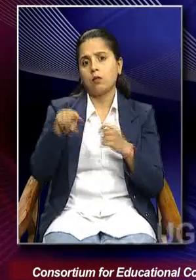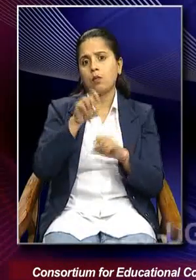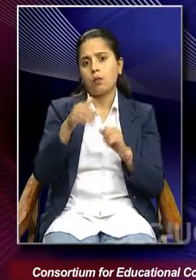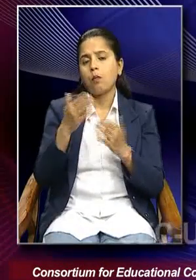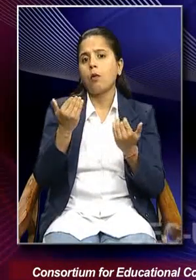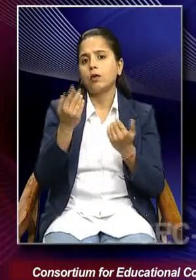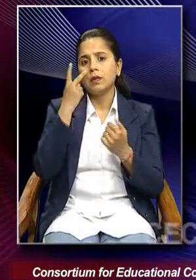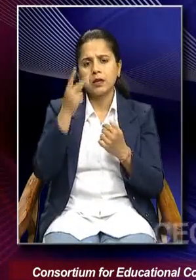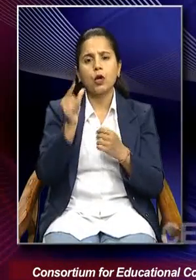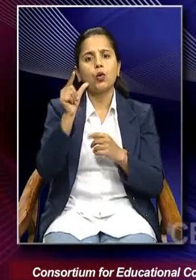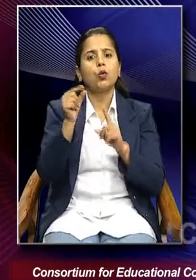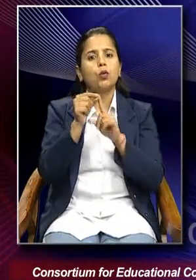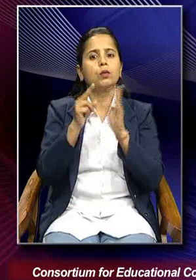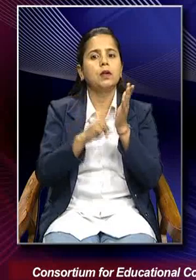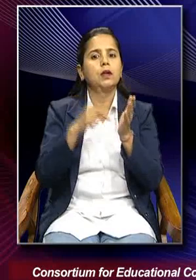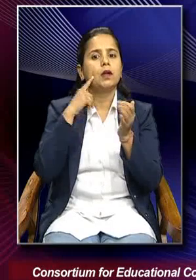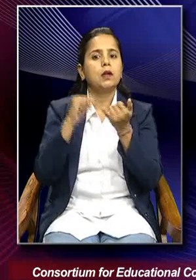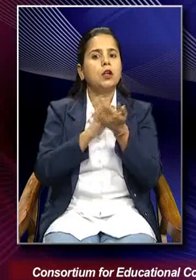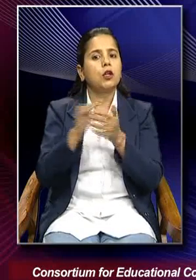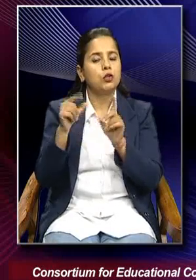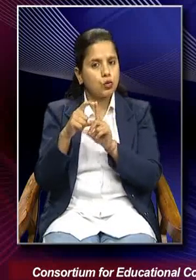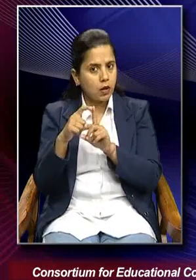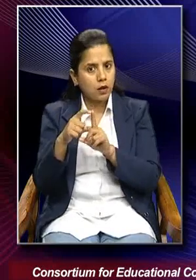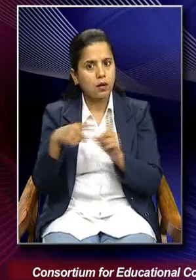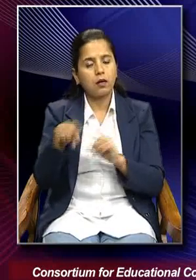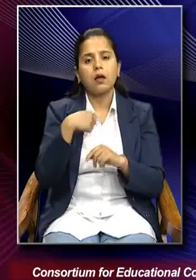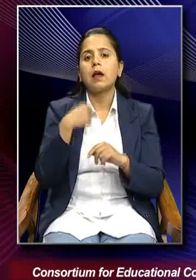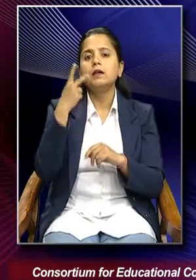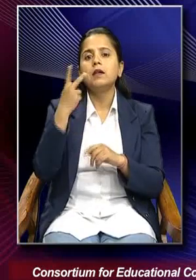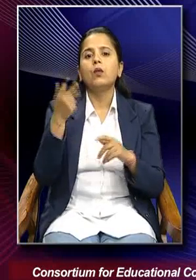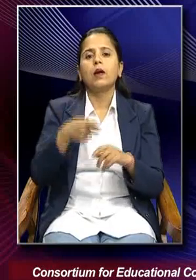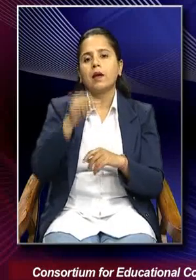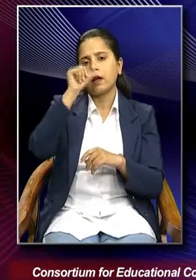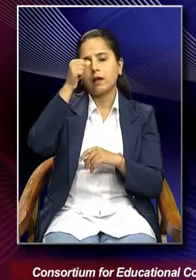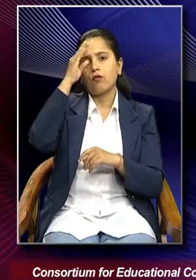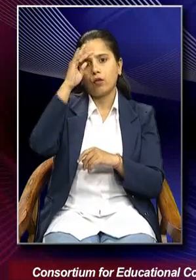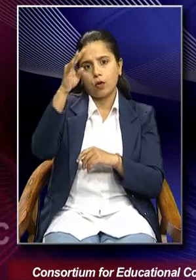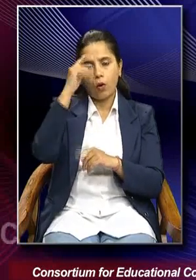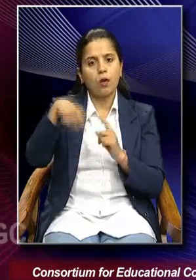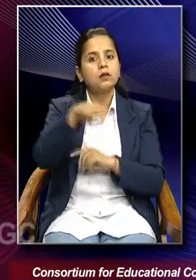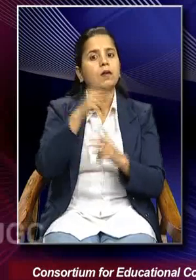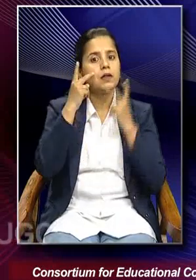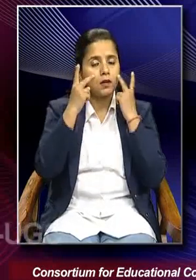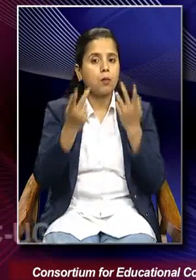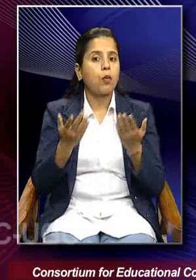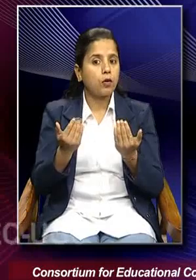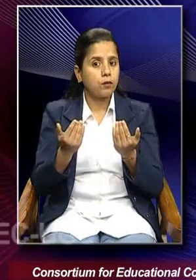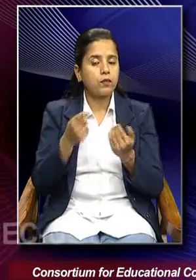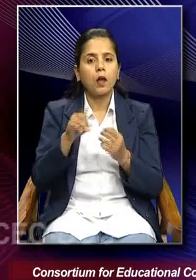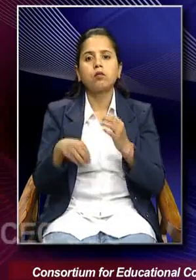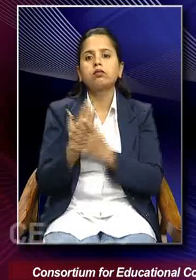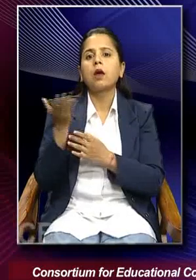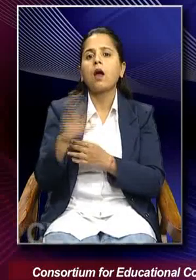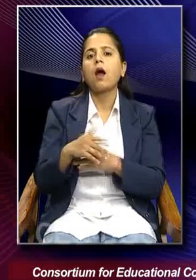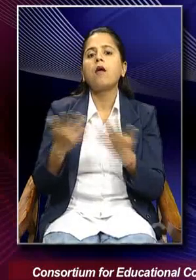is the Upanishads where actually we can see the Indian philosophy has